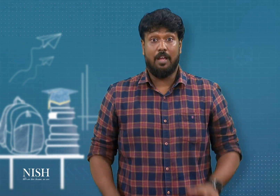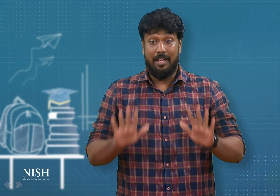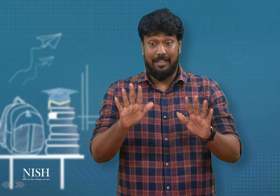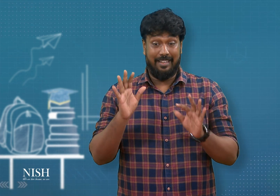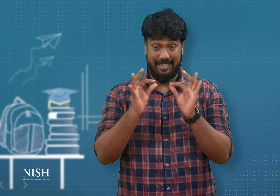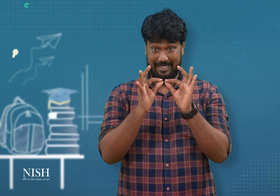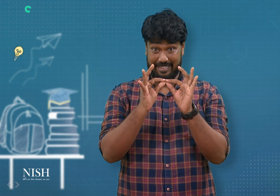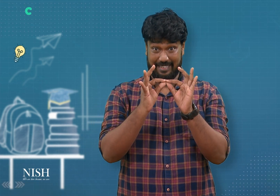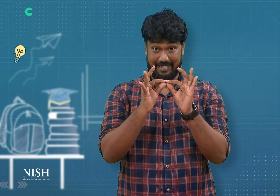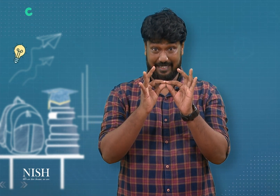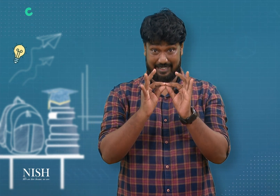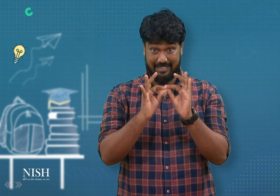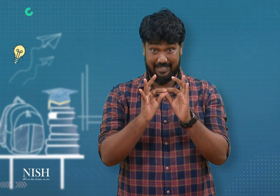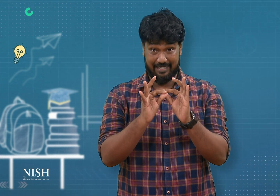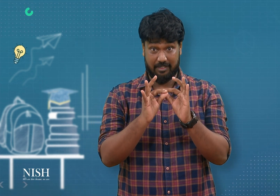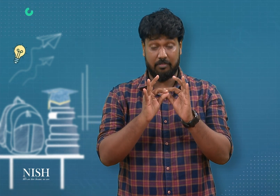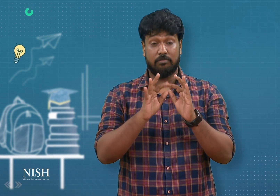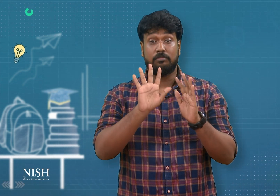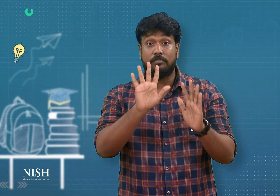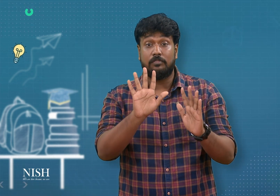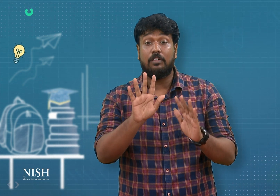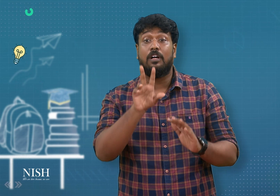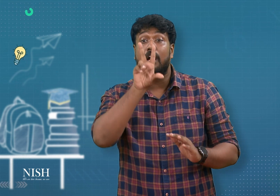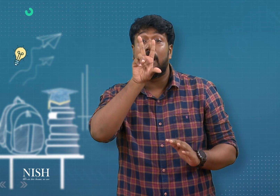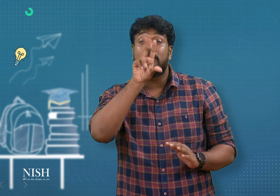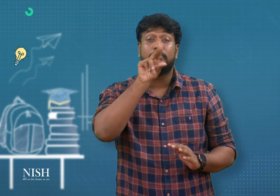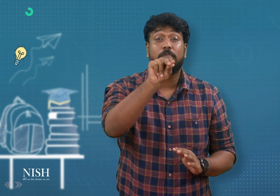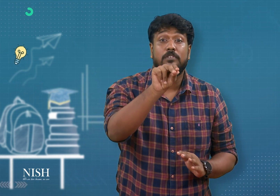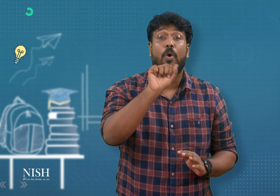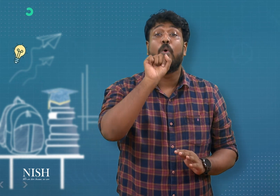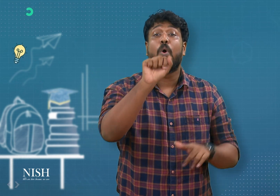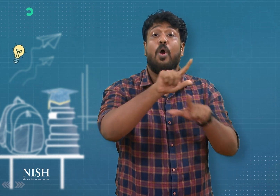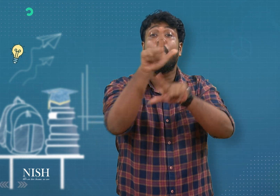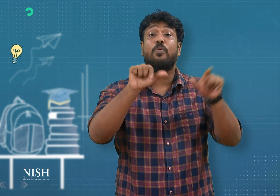The candidate should have verbal fluency in any regional language and or English.